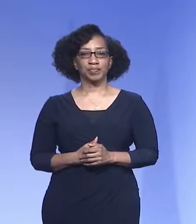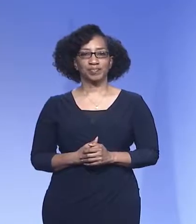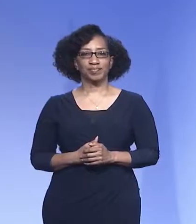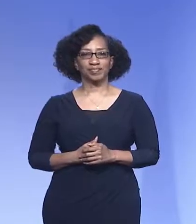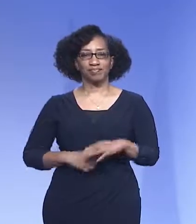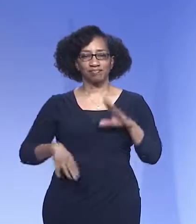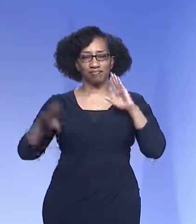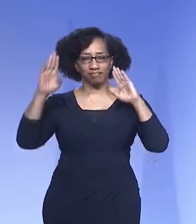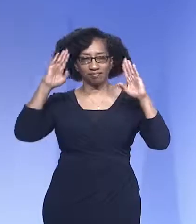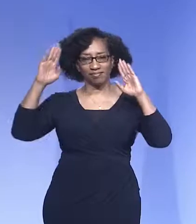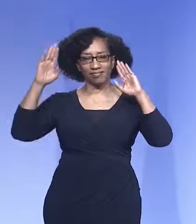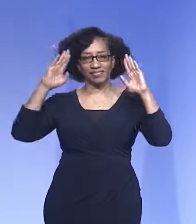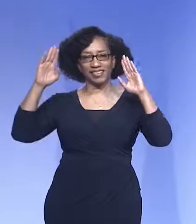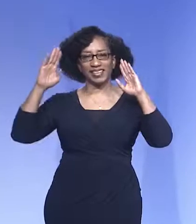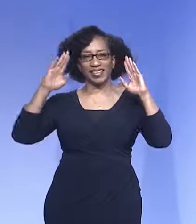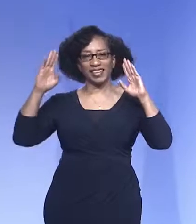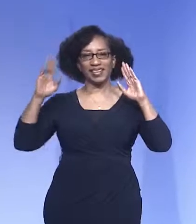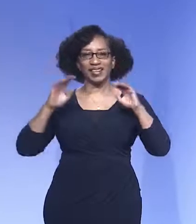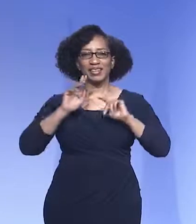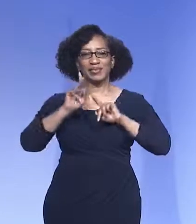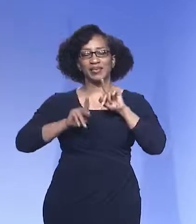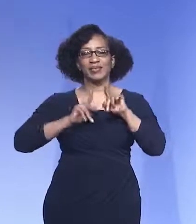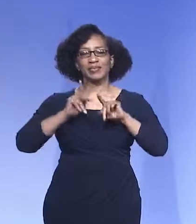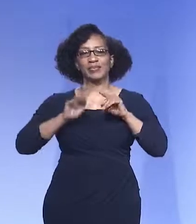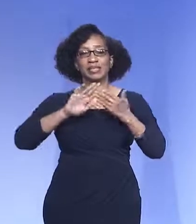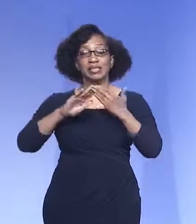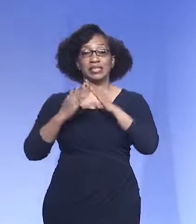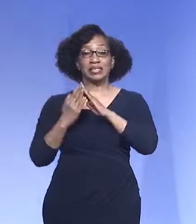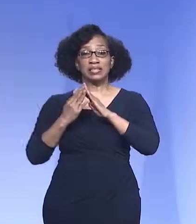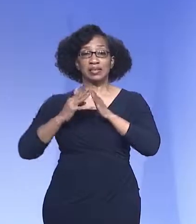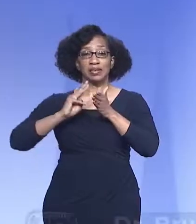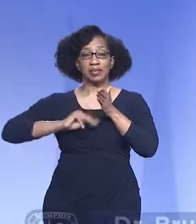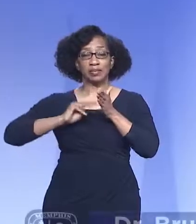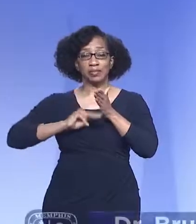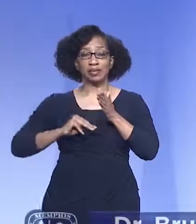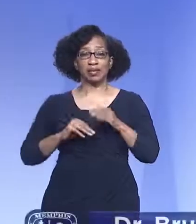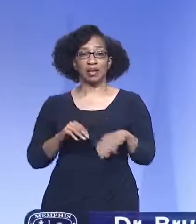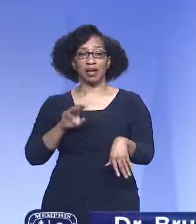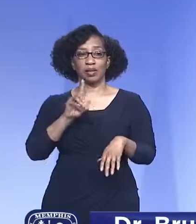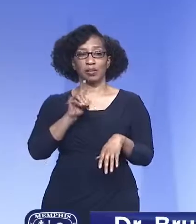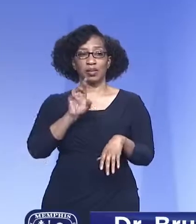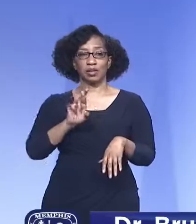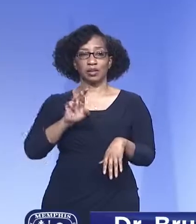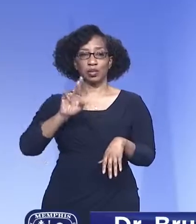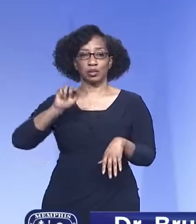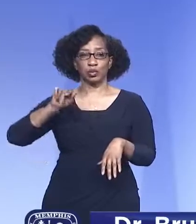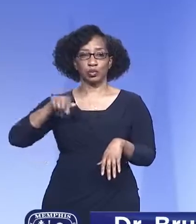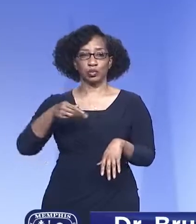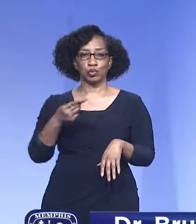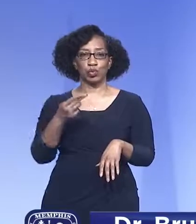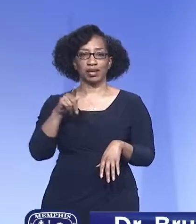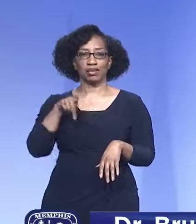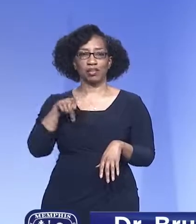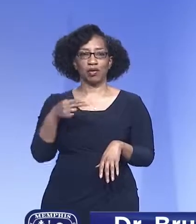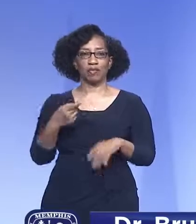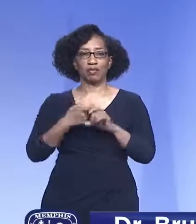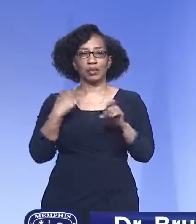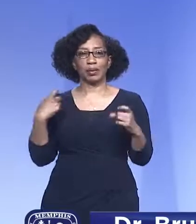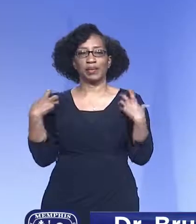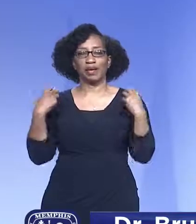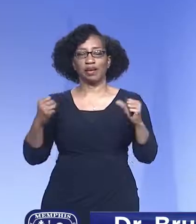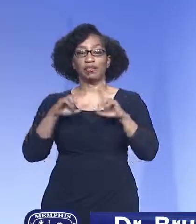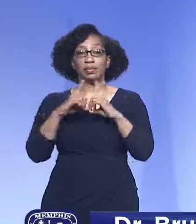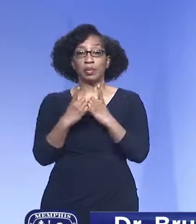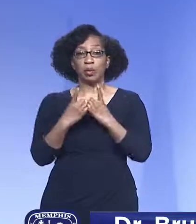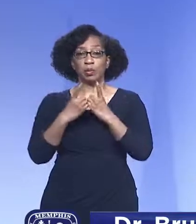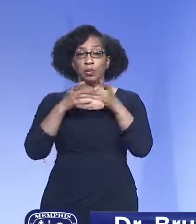Greetings, fellow citizens of Shelby County. I'm Dr. Bruce Randolph, the health officer for Shelby County Health Department. Just want to highlight a